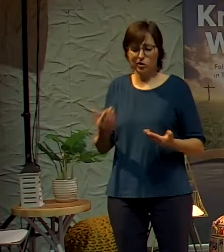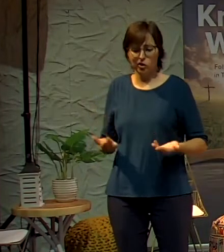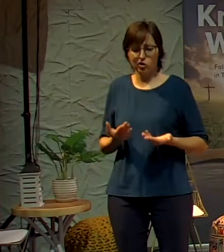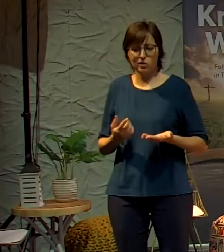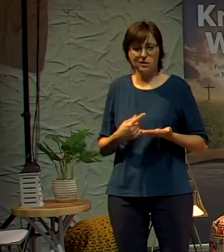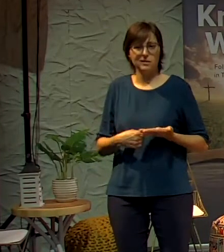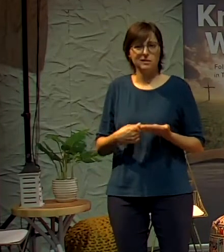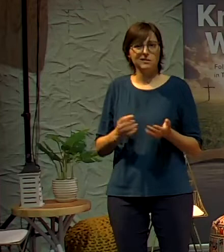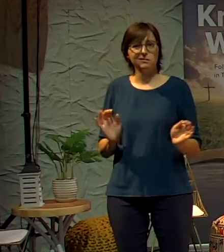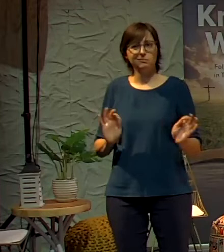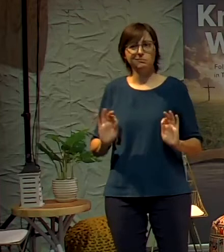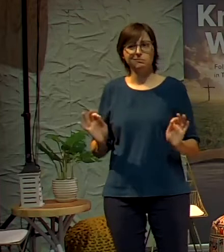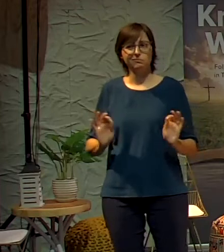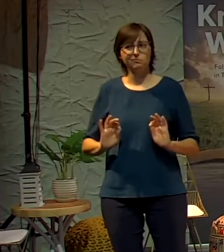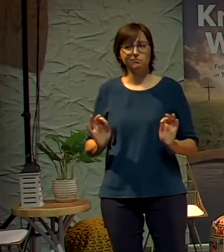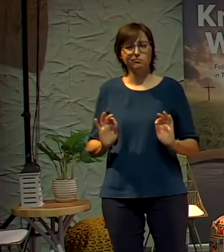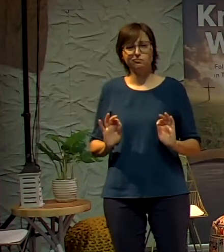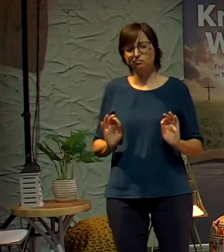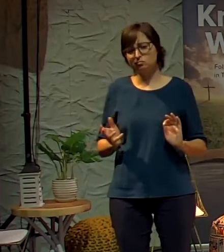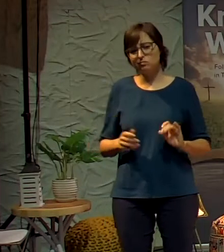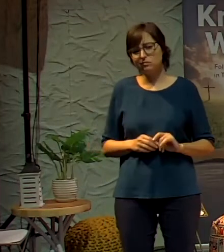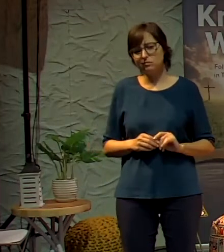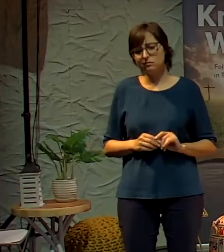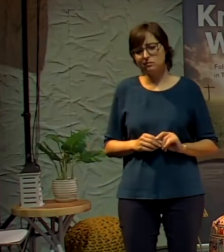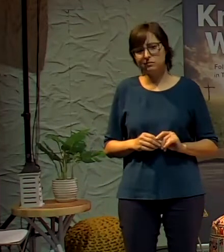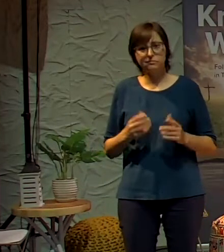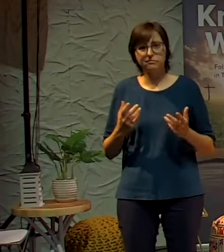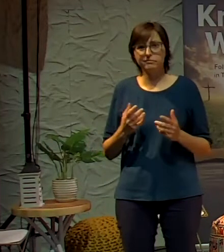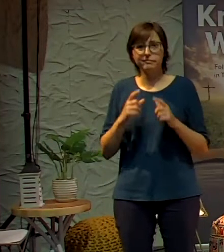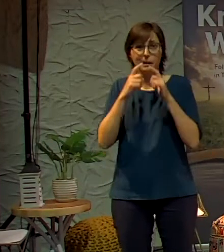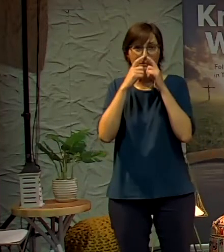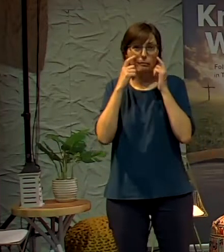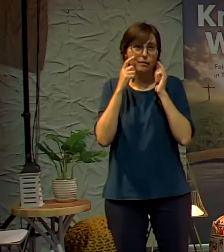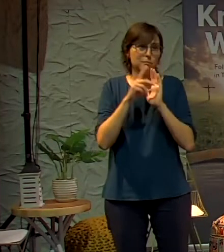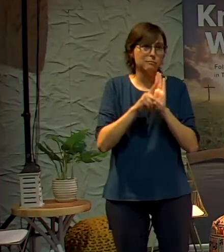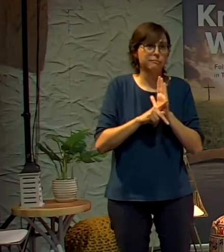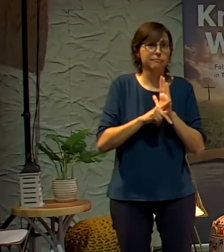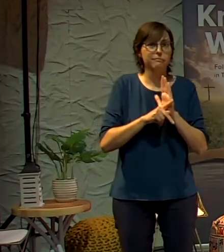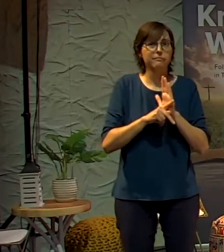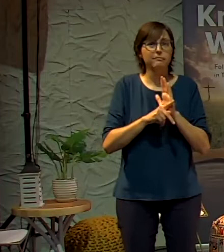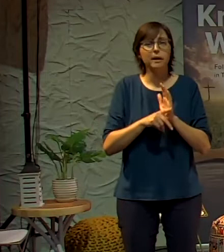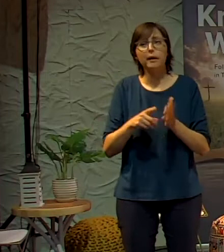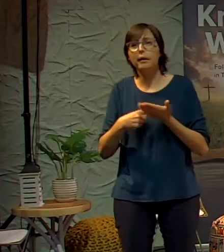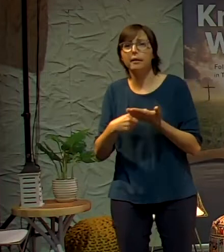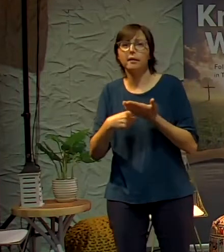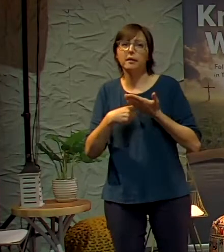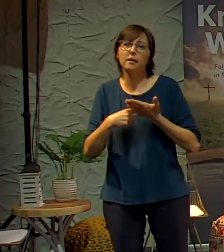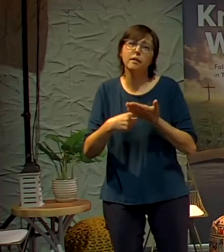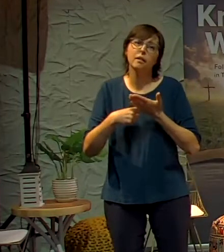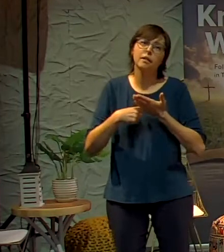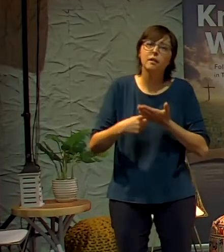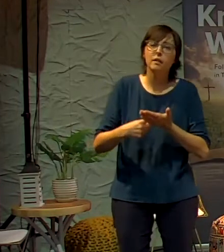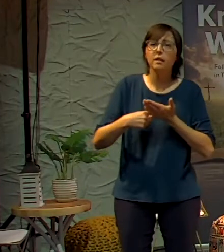discussing minor things about masking policy. ad